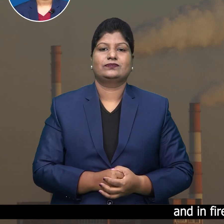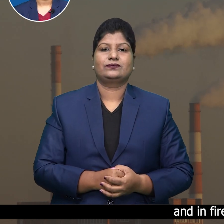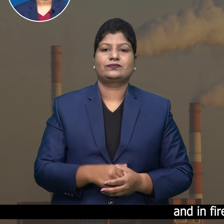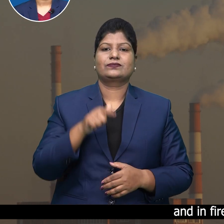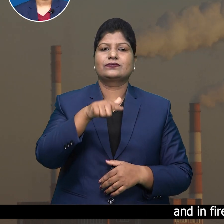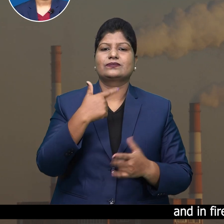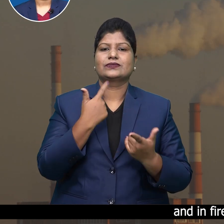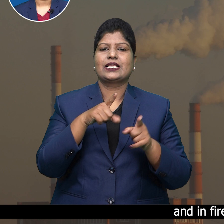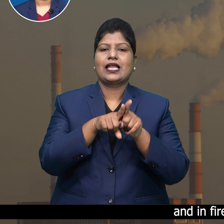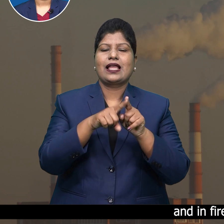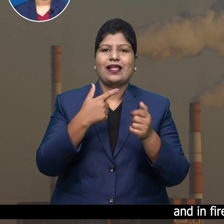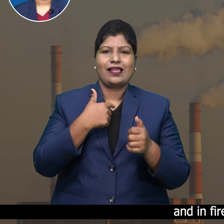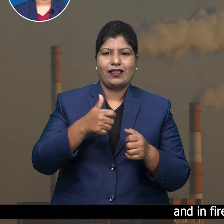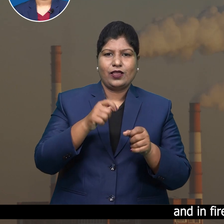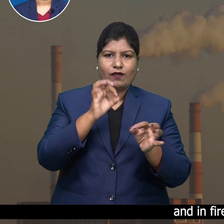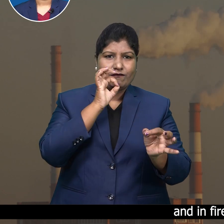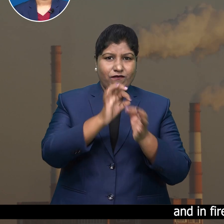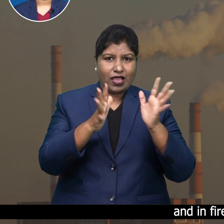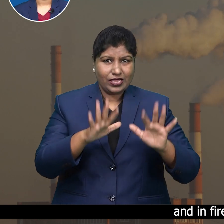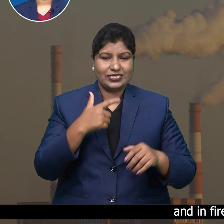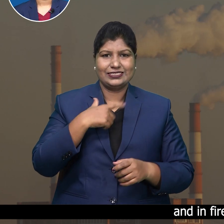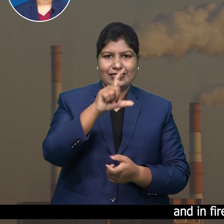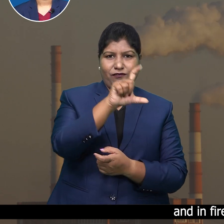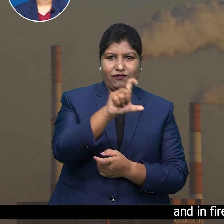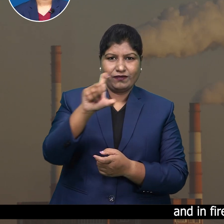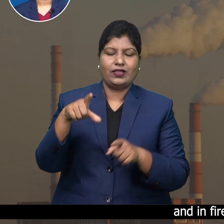in fire extinguishers.